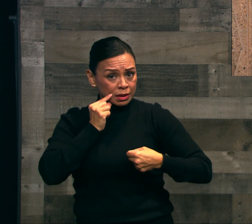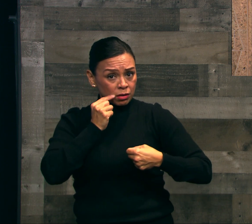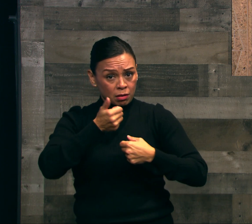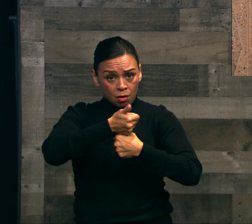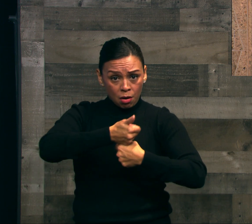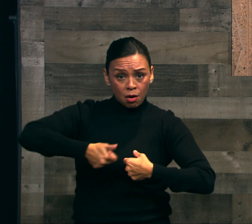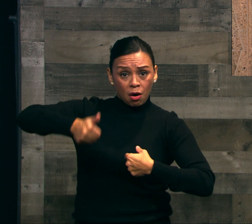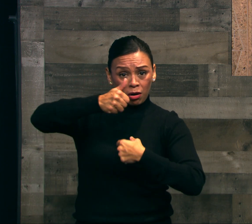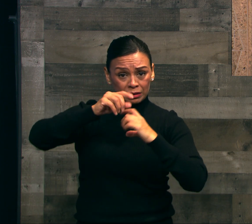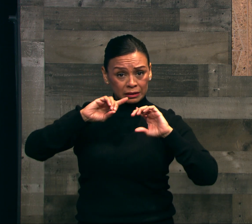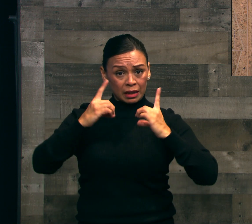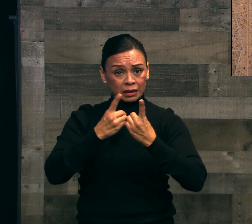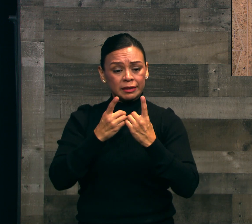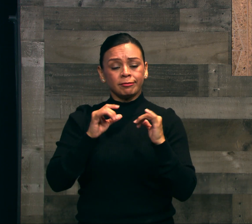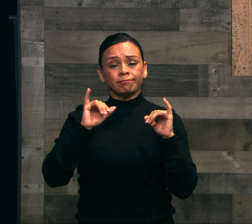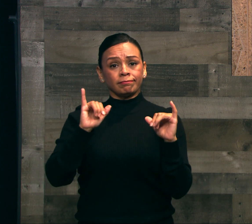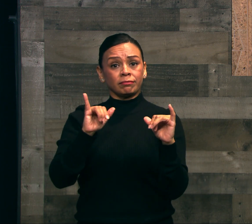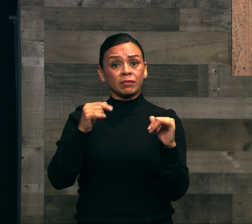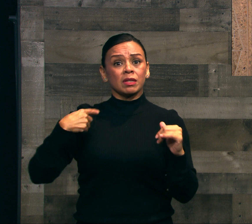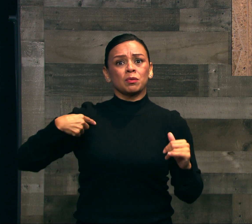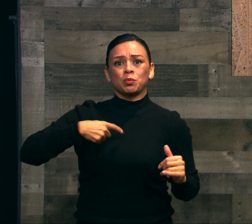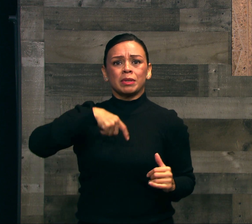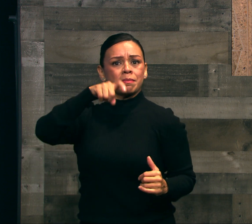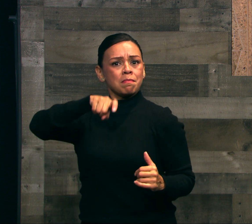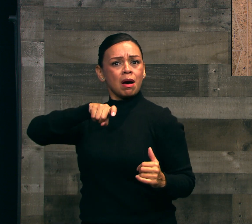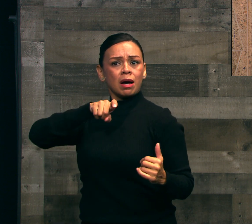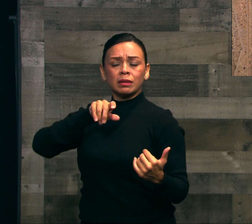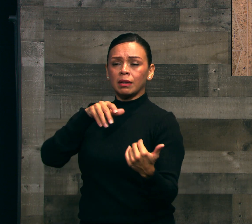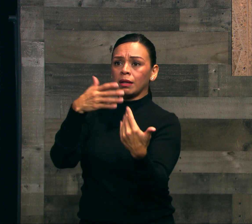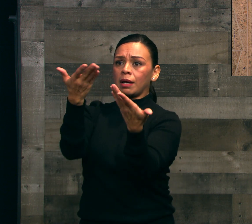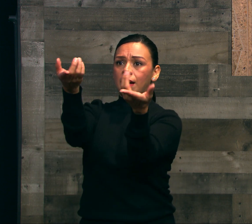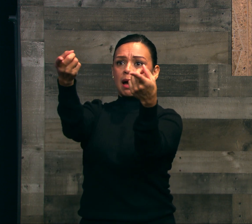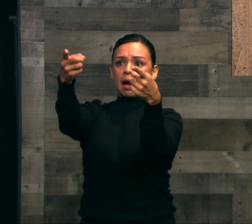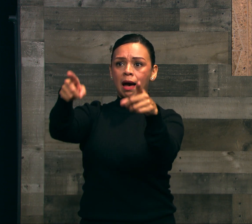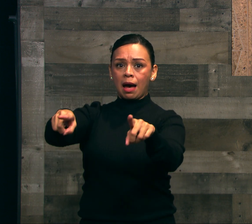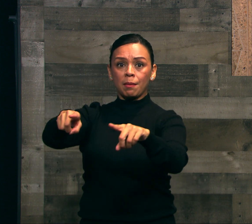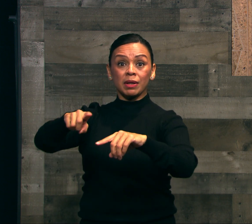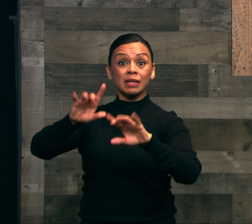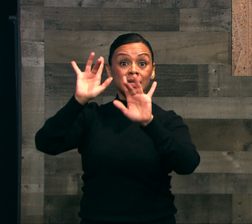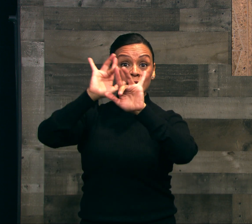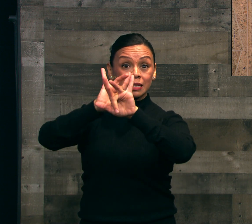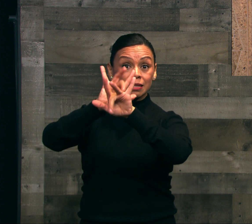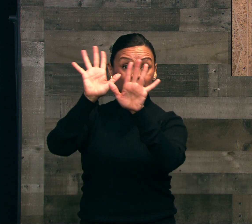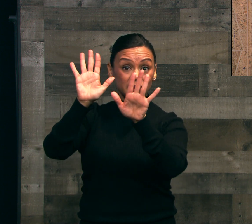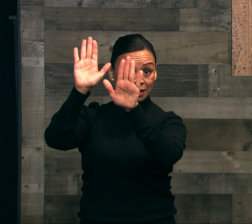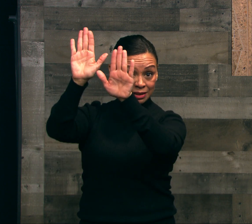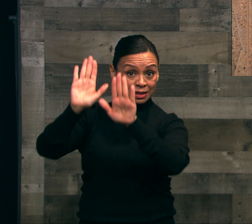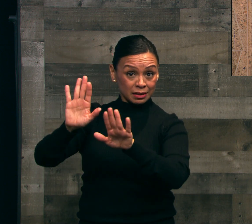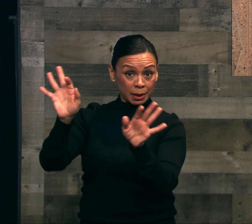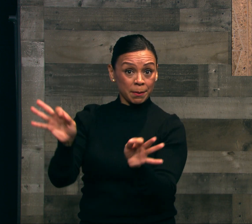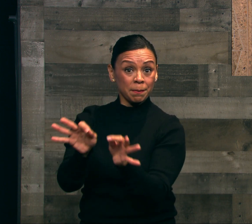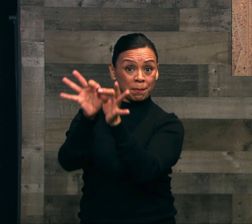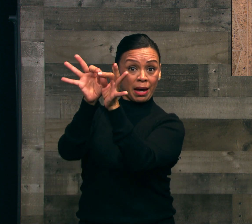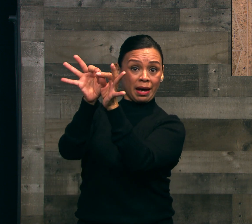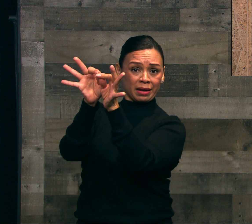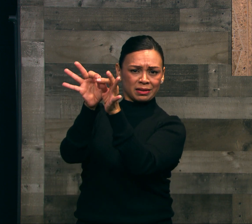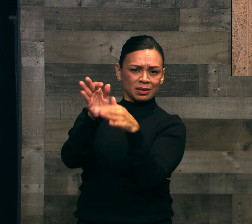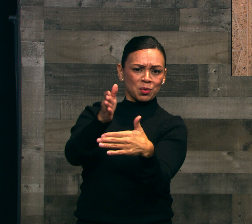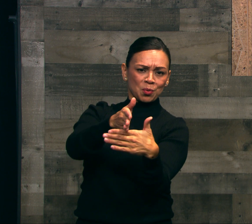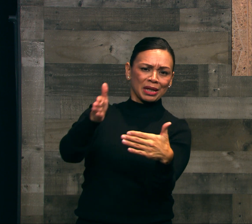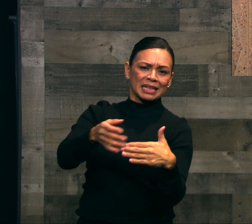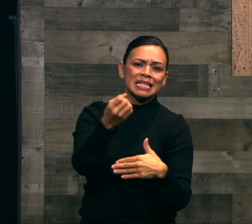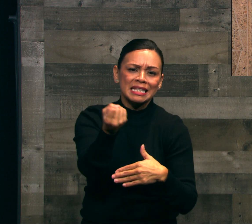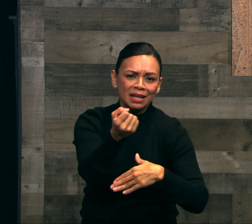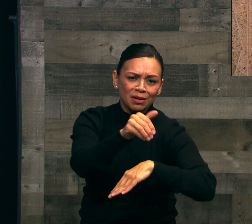communities and then the archdiocese need to do to both celebrate what is happening on Sundays in